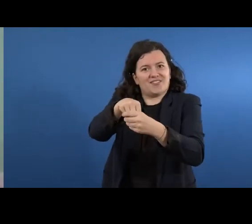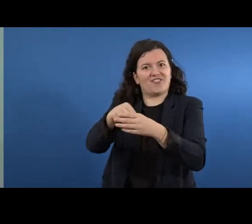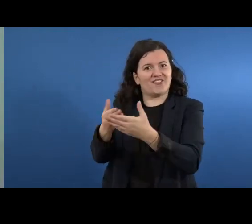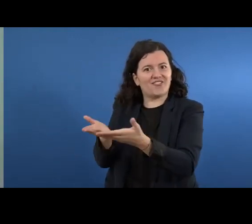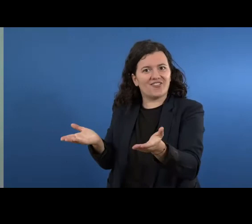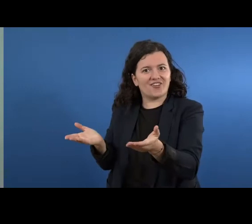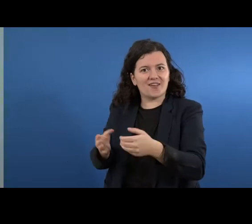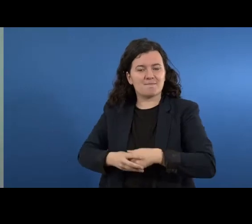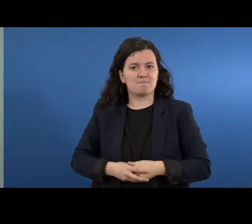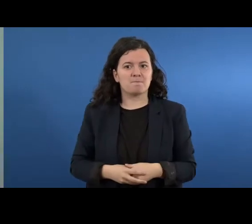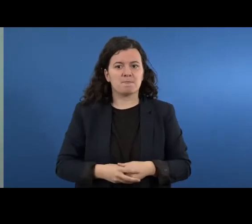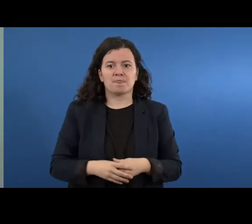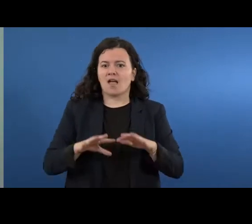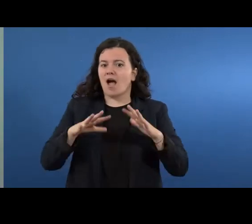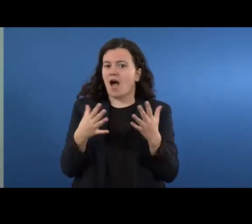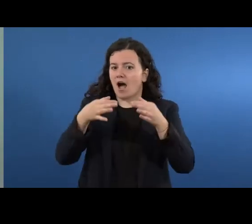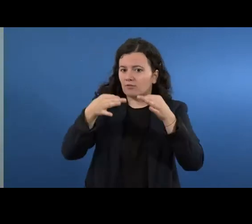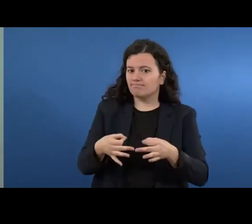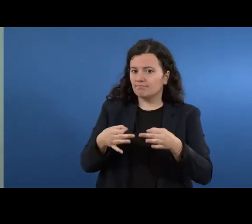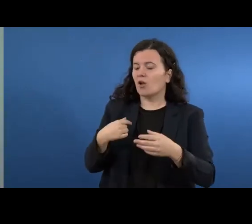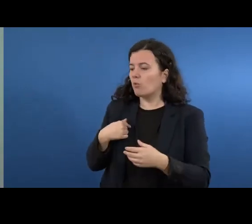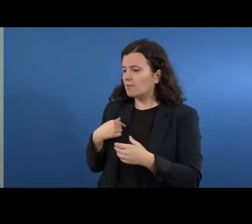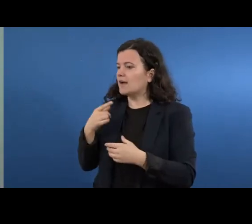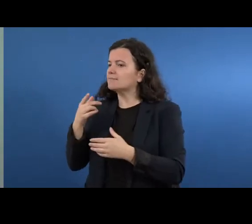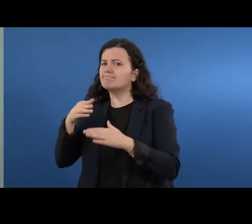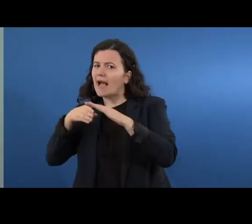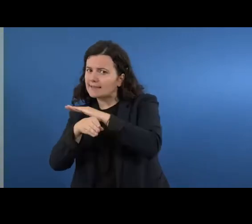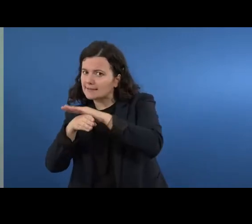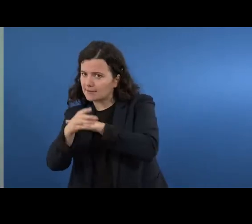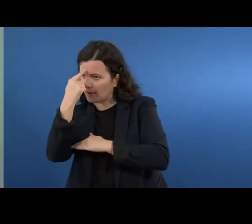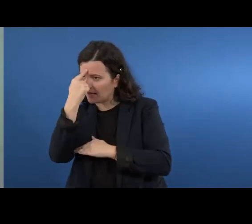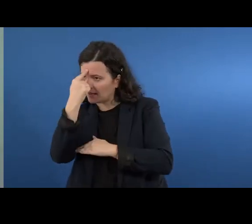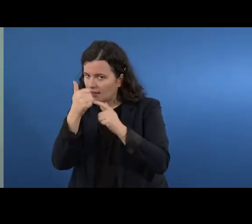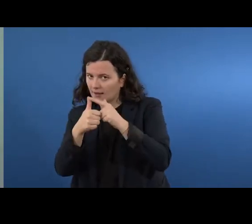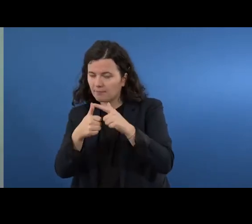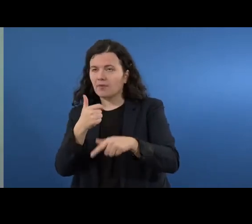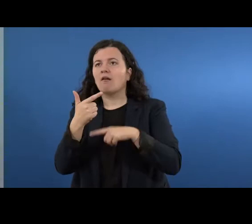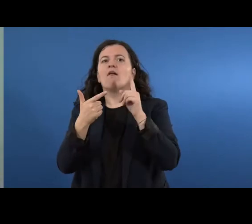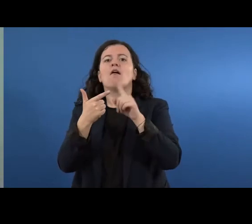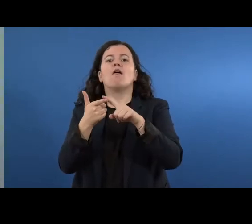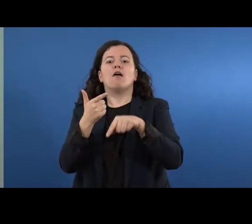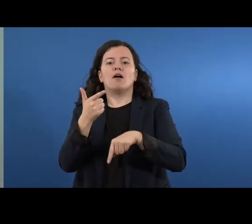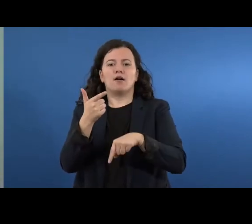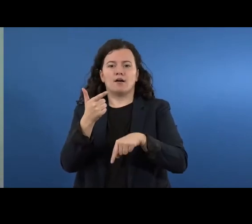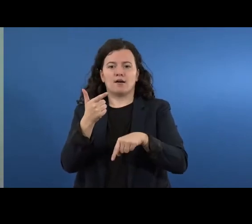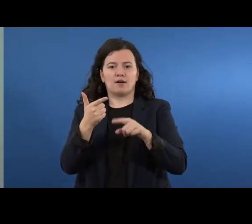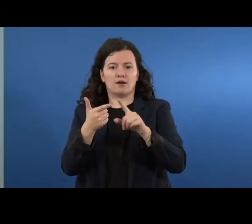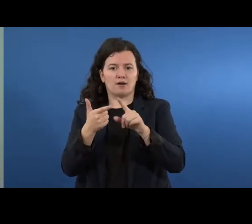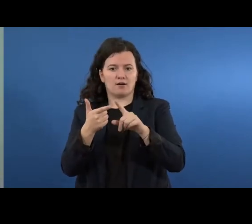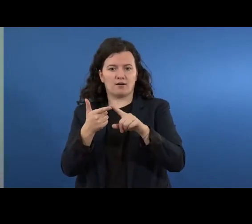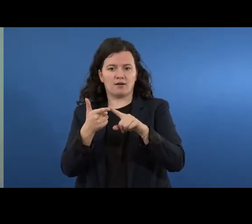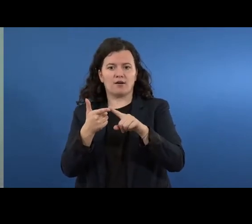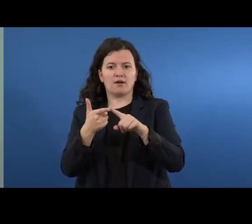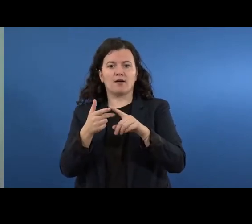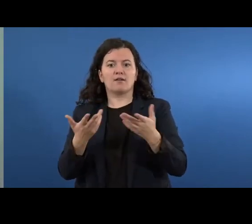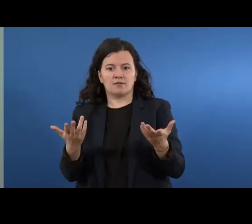the conversation. We continue conversations on accessibility. We know that through the curb cut effect that Neil mentioned earlier,